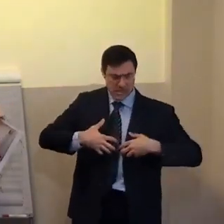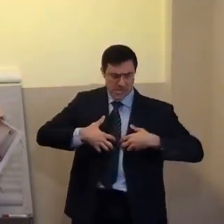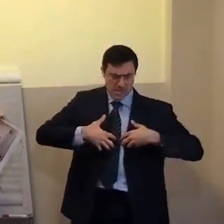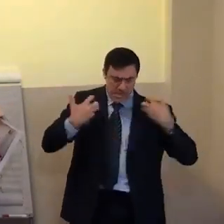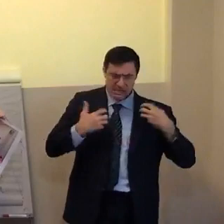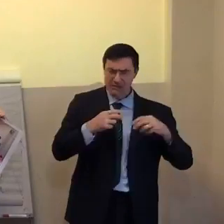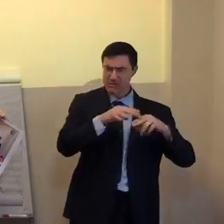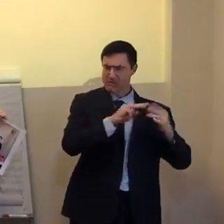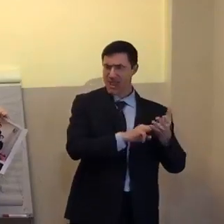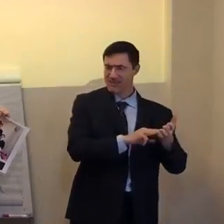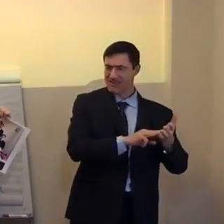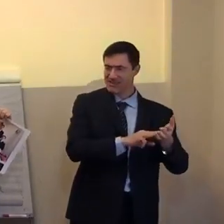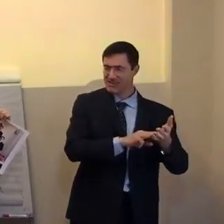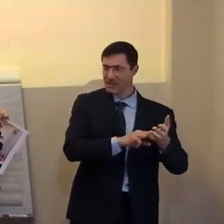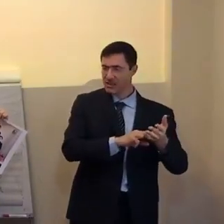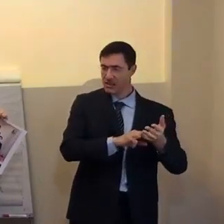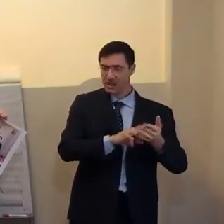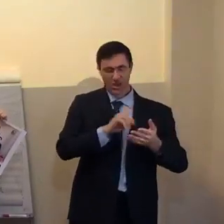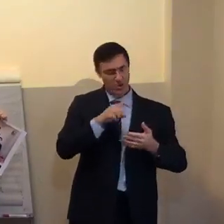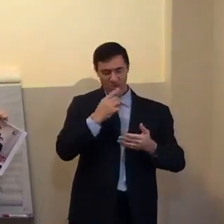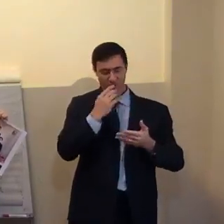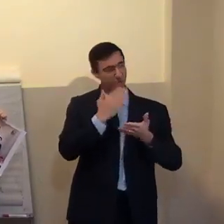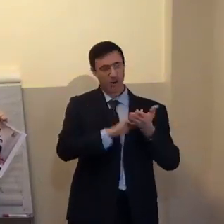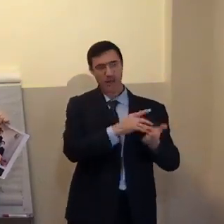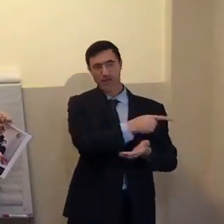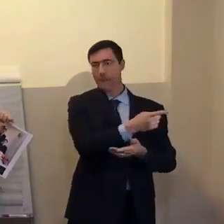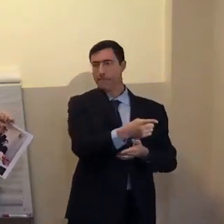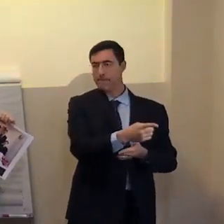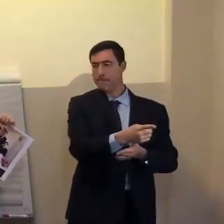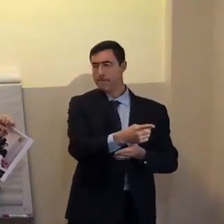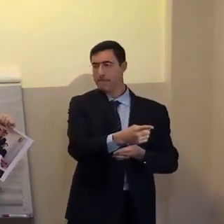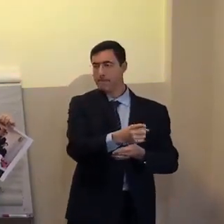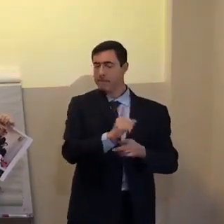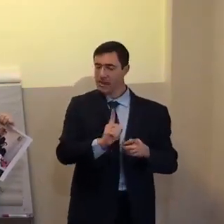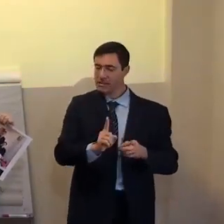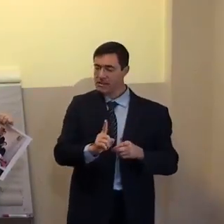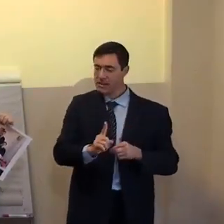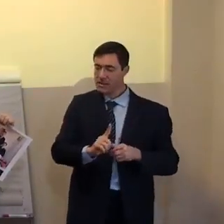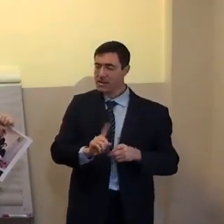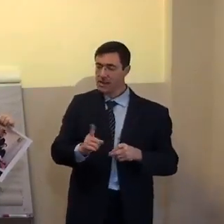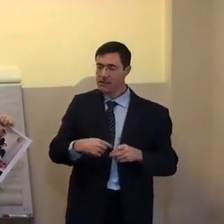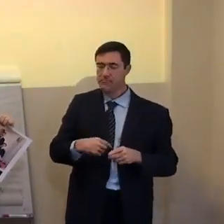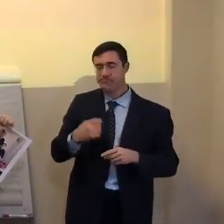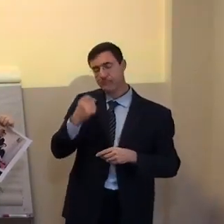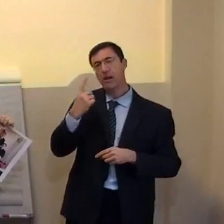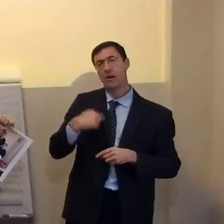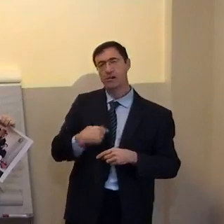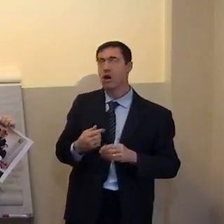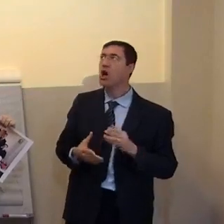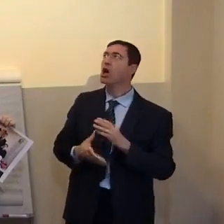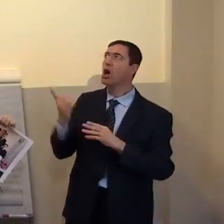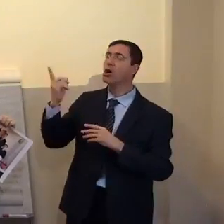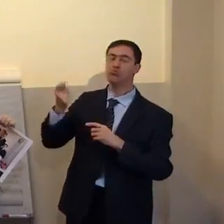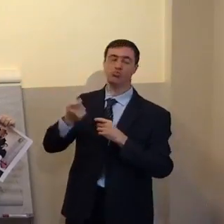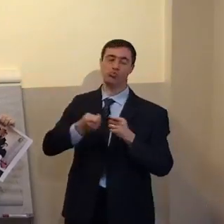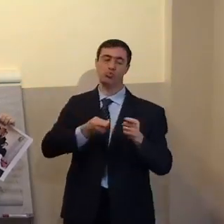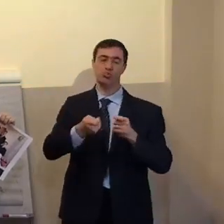He couldn't forgive his parents. But he recognized sovereignty of God. Always good in his